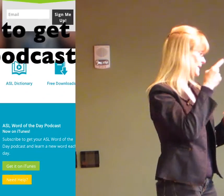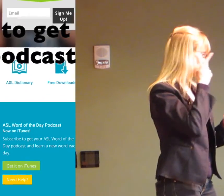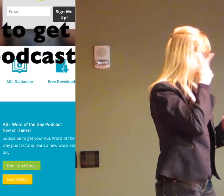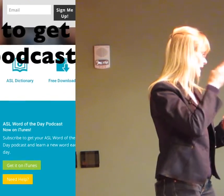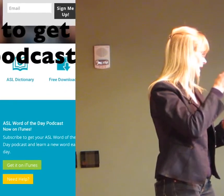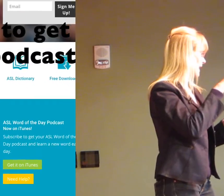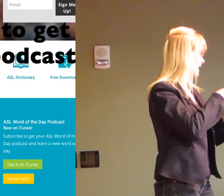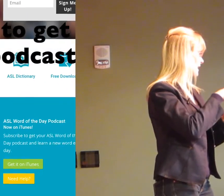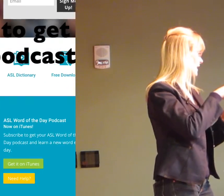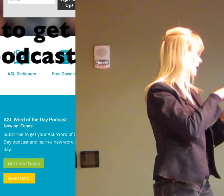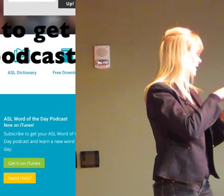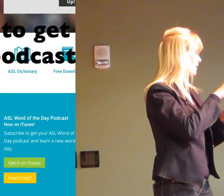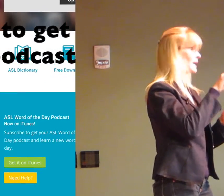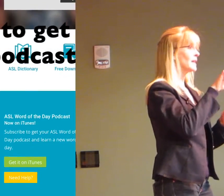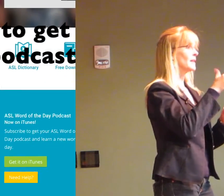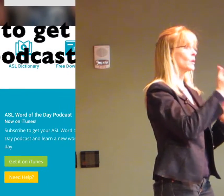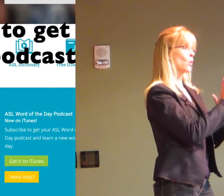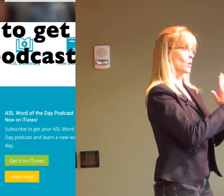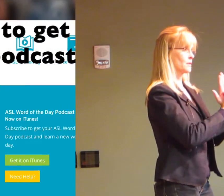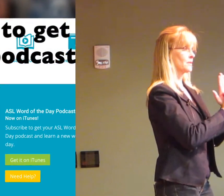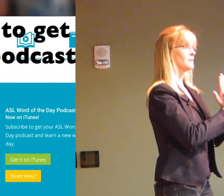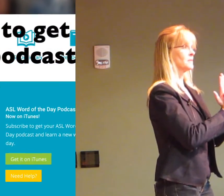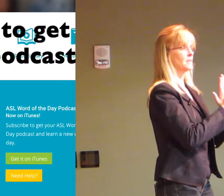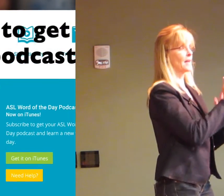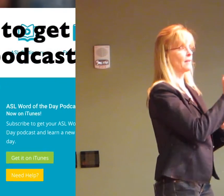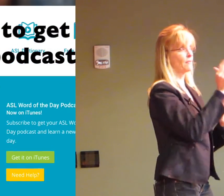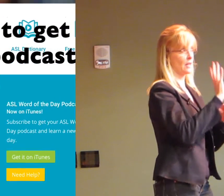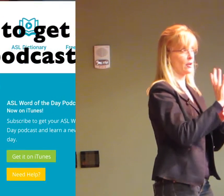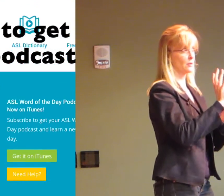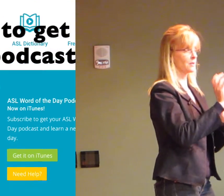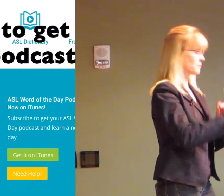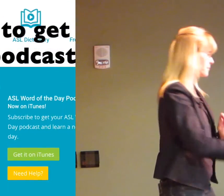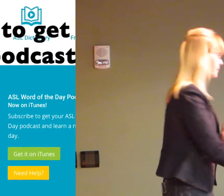see in the course. Same videos.